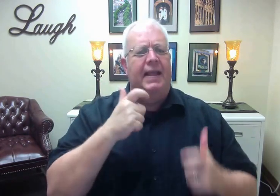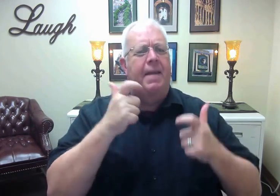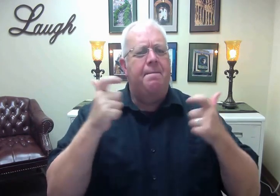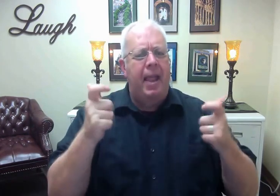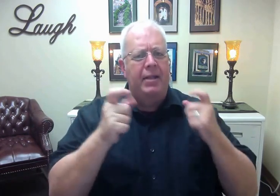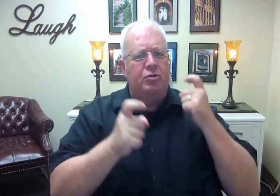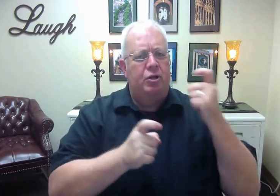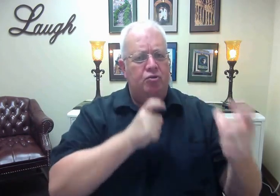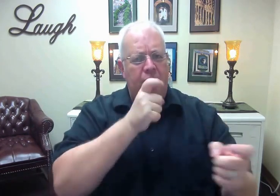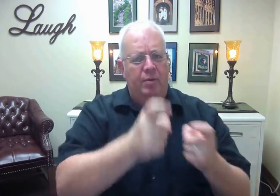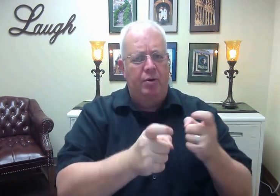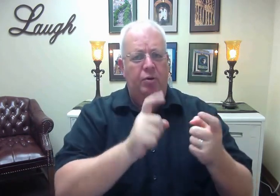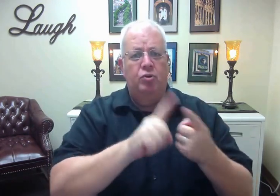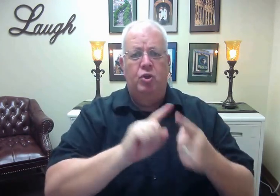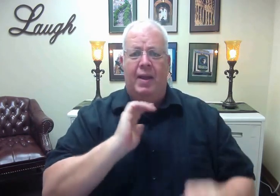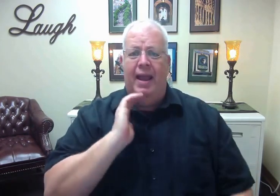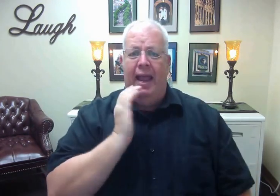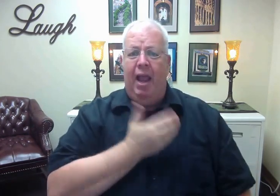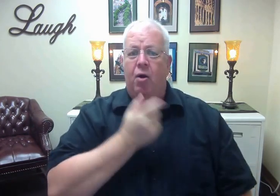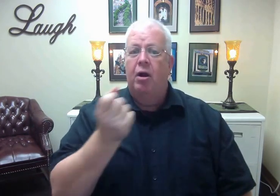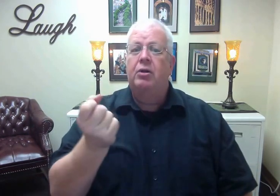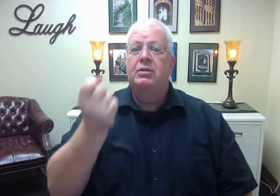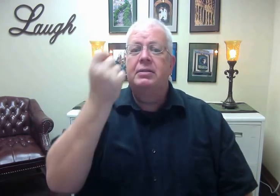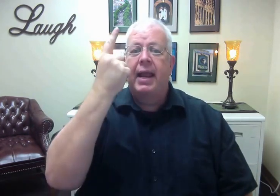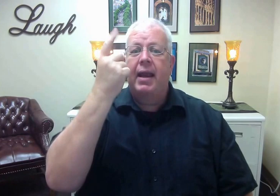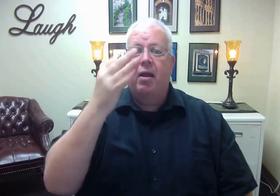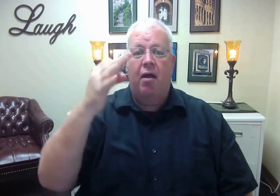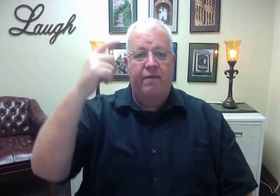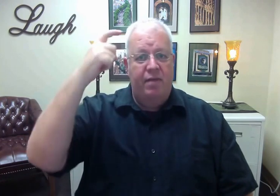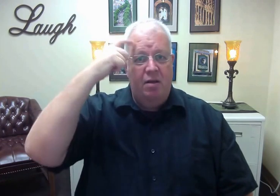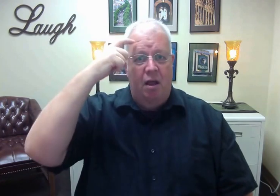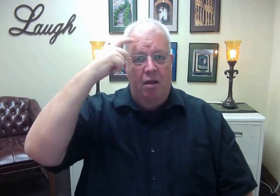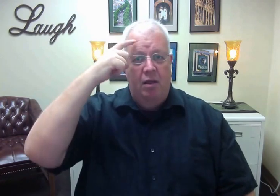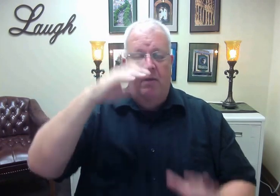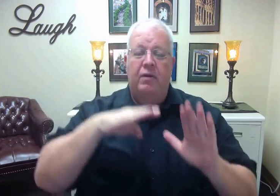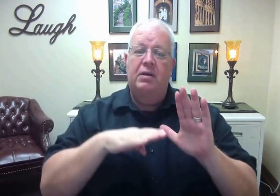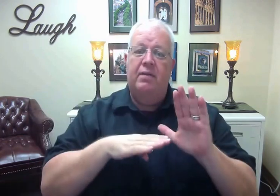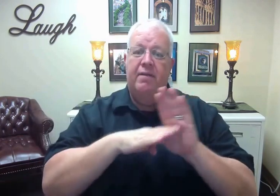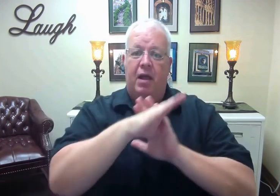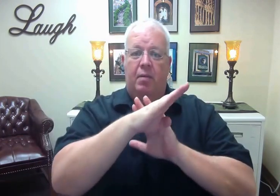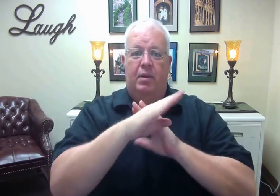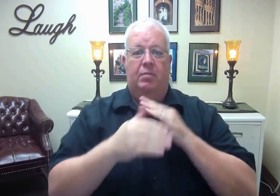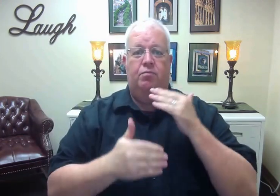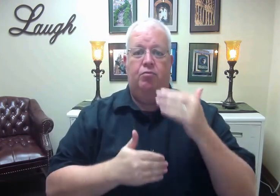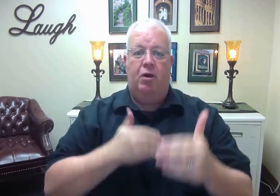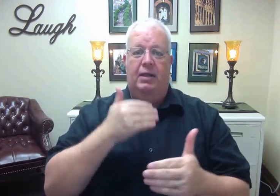He was a major contributor to our understanding of the cognitive development process.